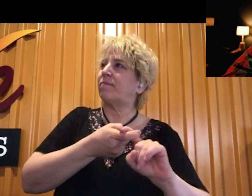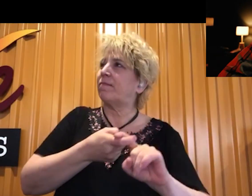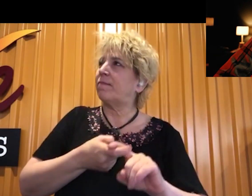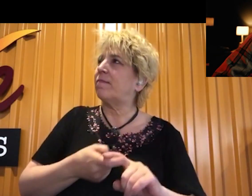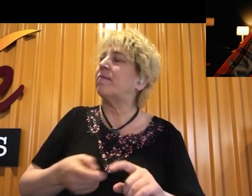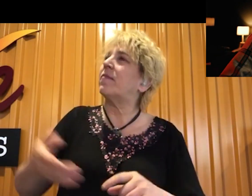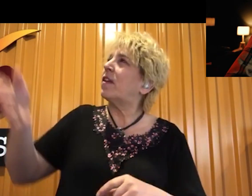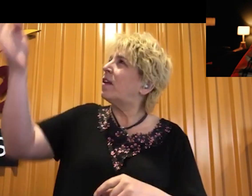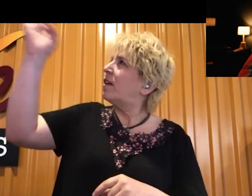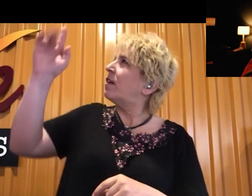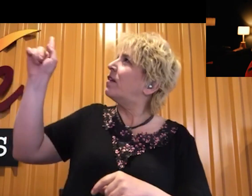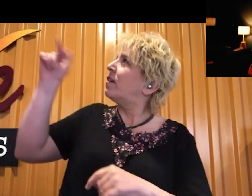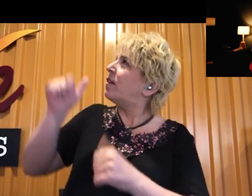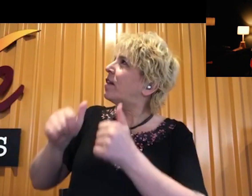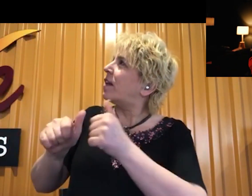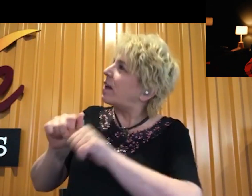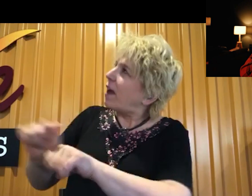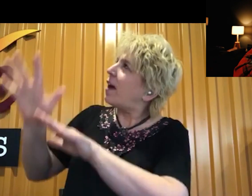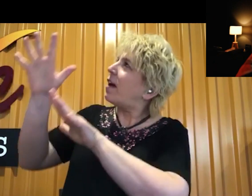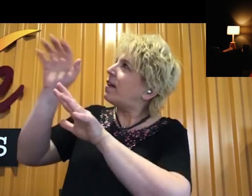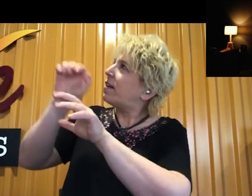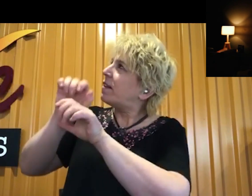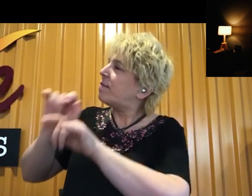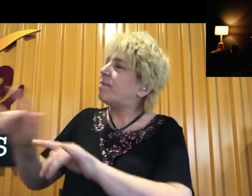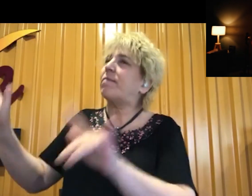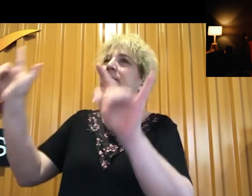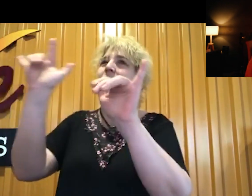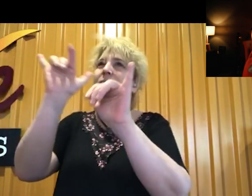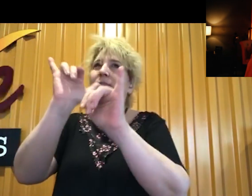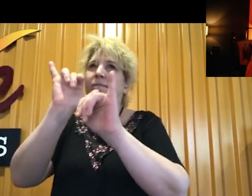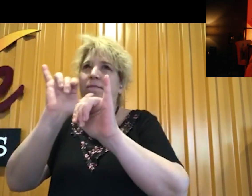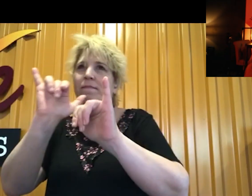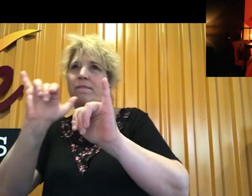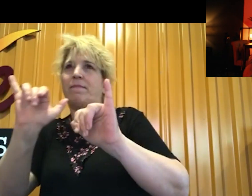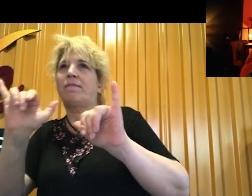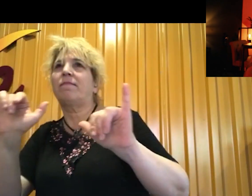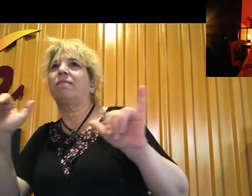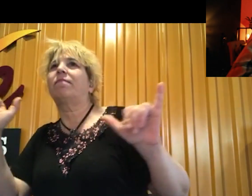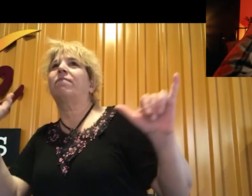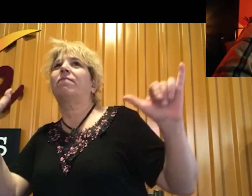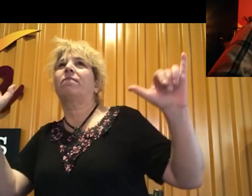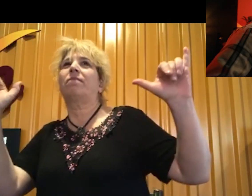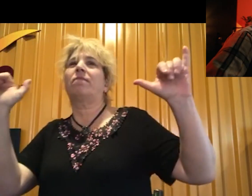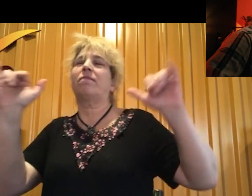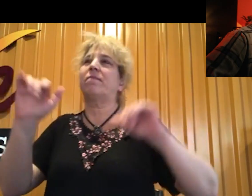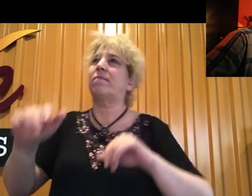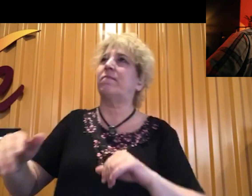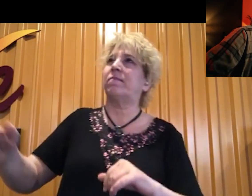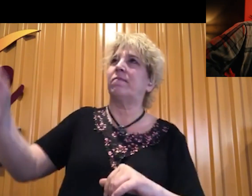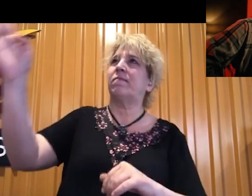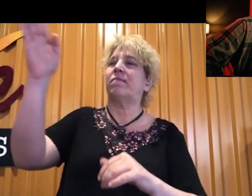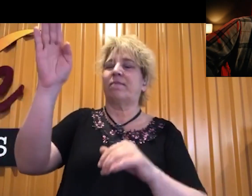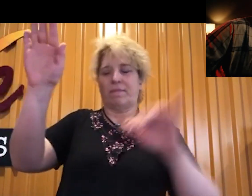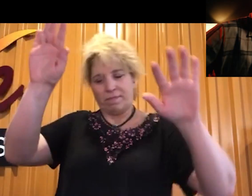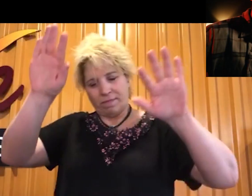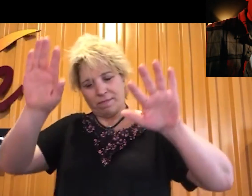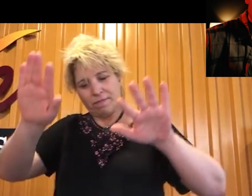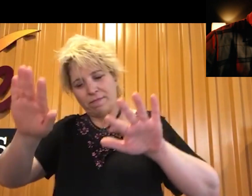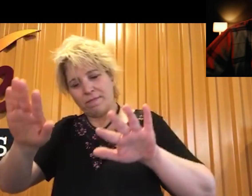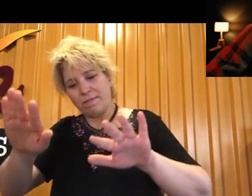friend. Yes, you do, 'cause the God of the mountain,